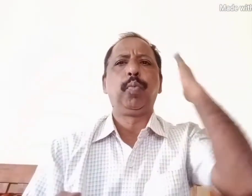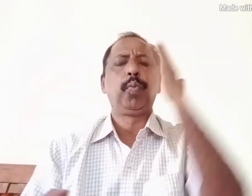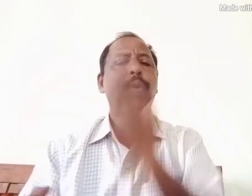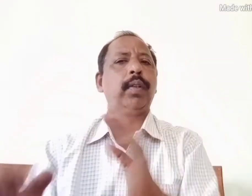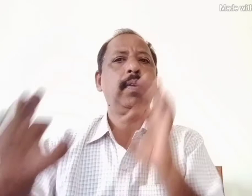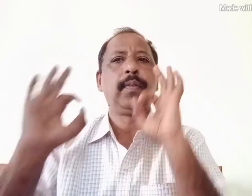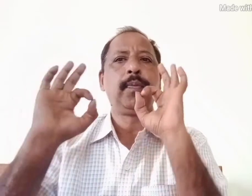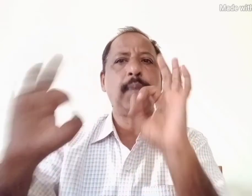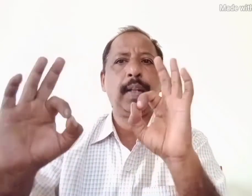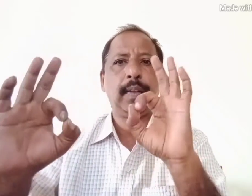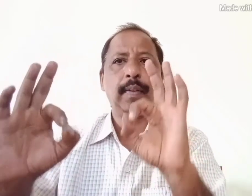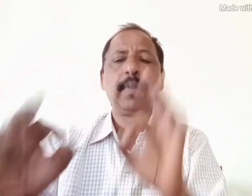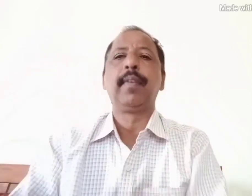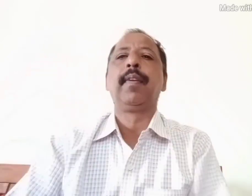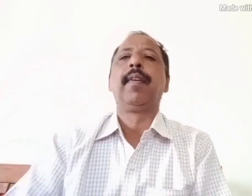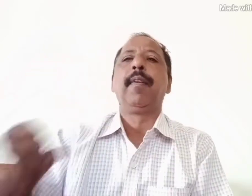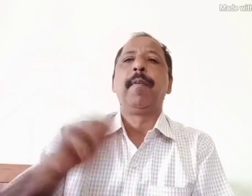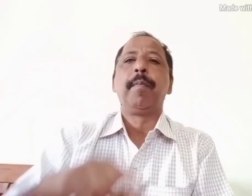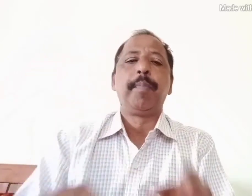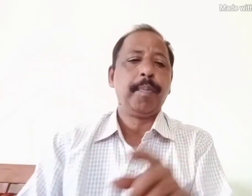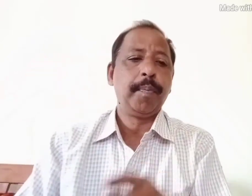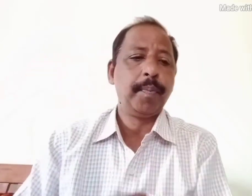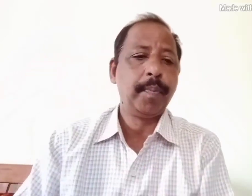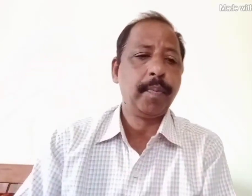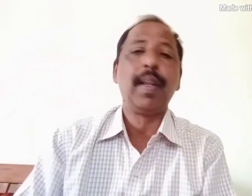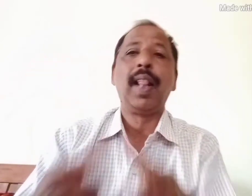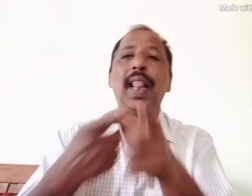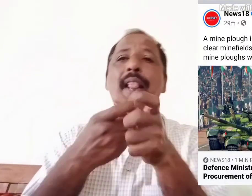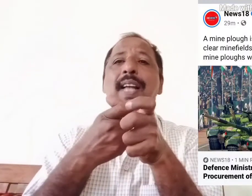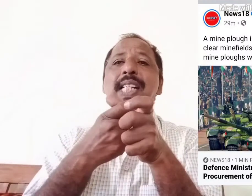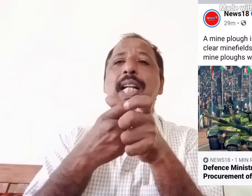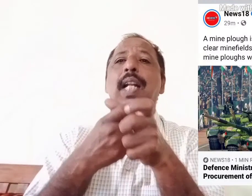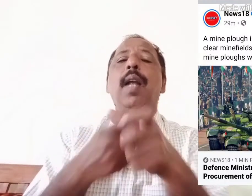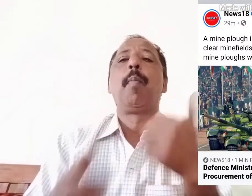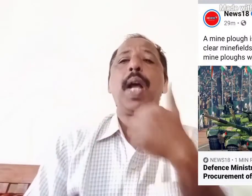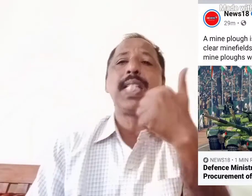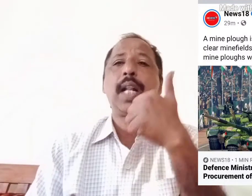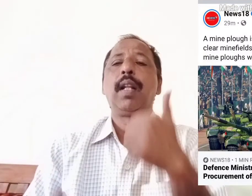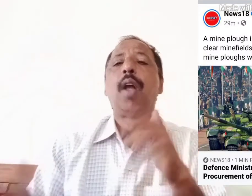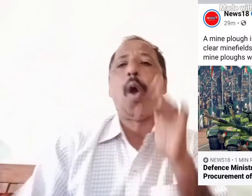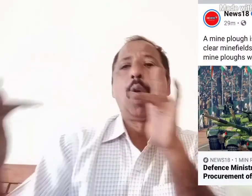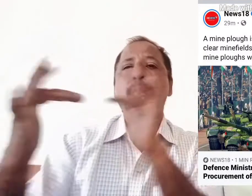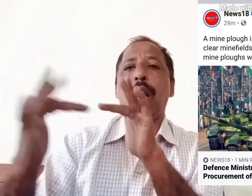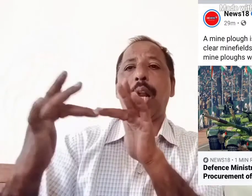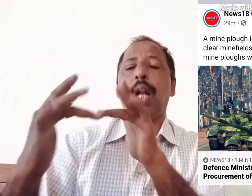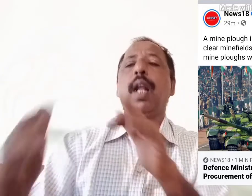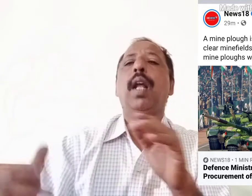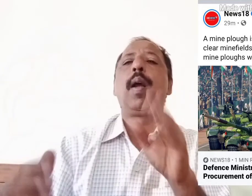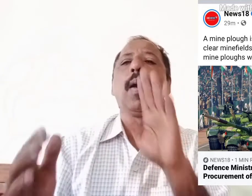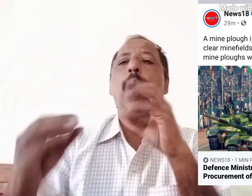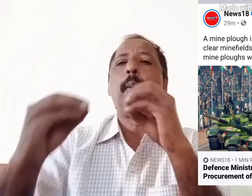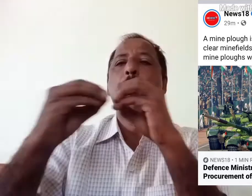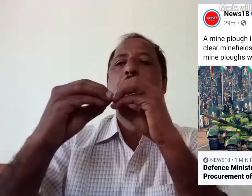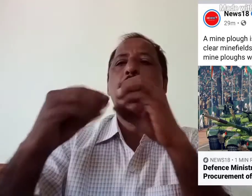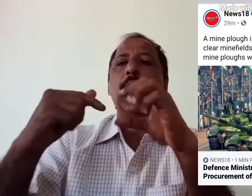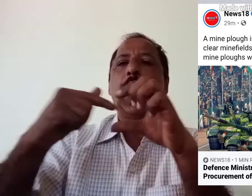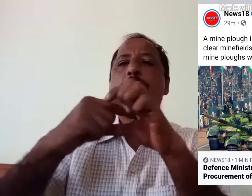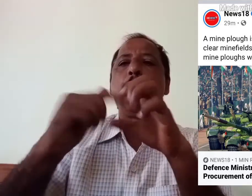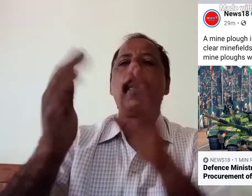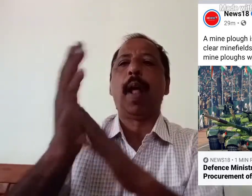AIDS and is variety of such and our we the same treatment in our so we in one way. to die in two ways, but in the case,